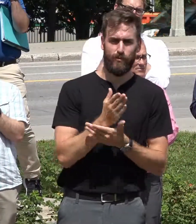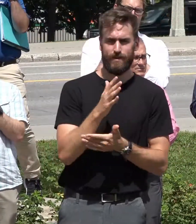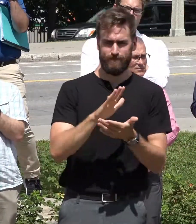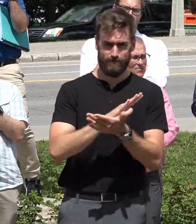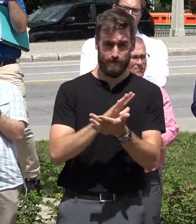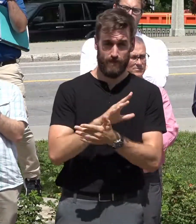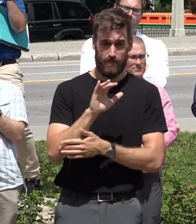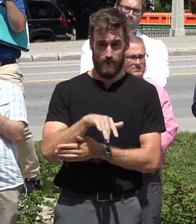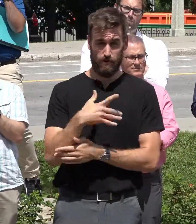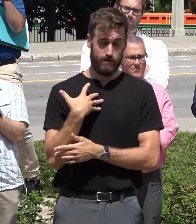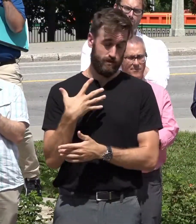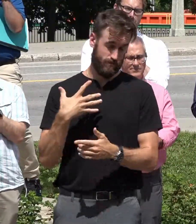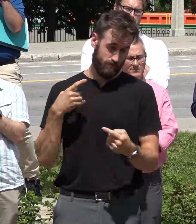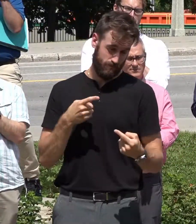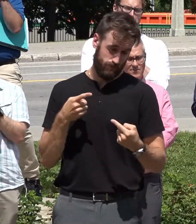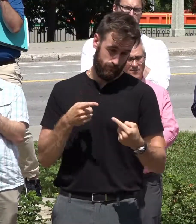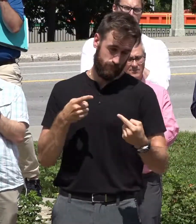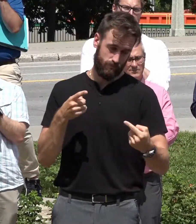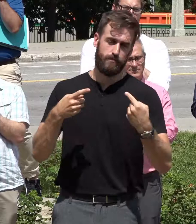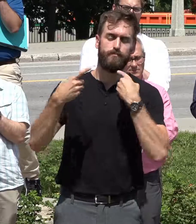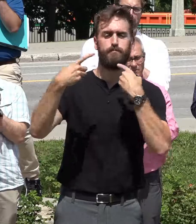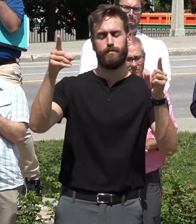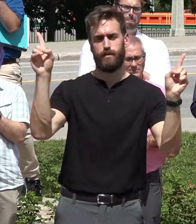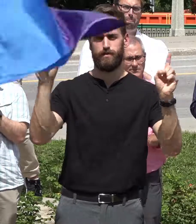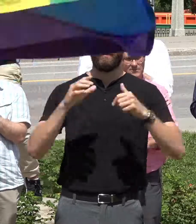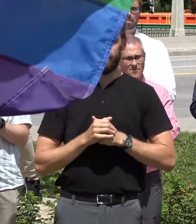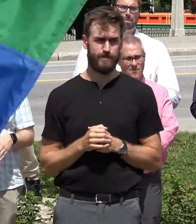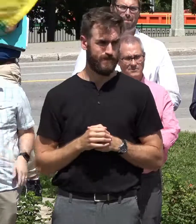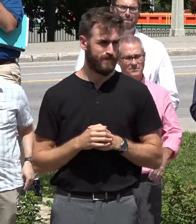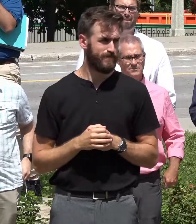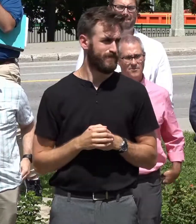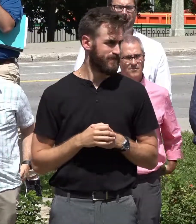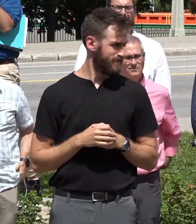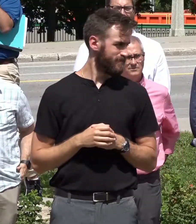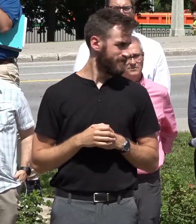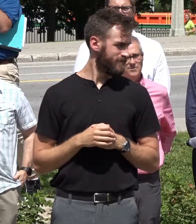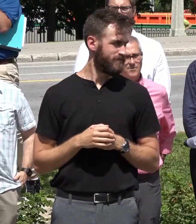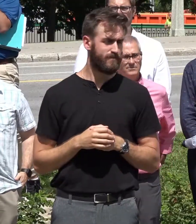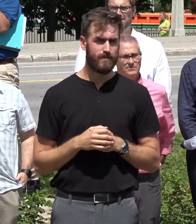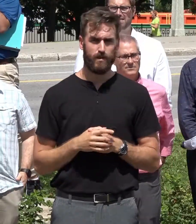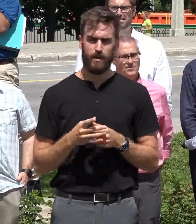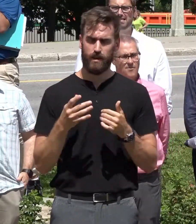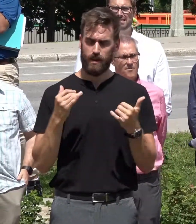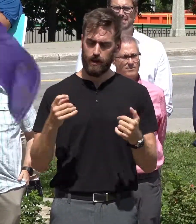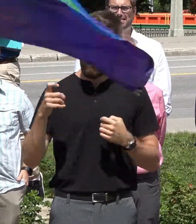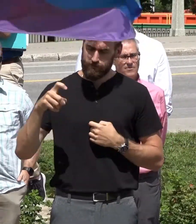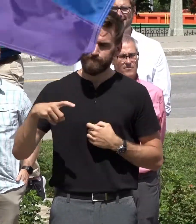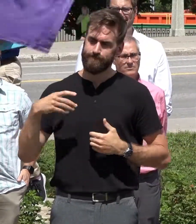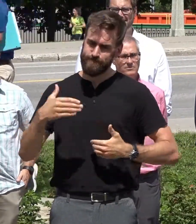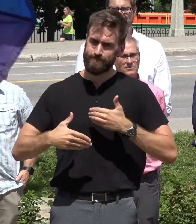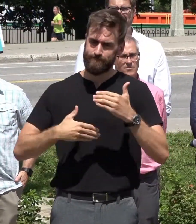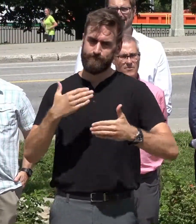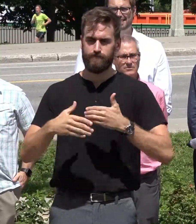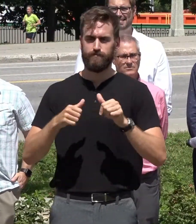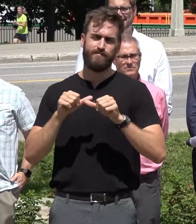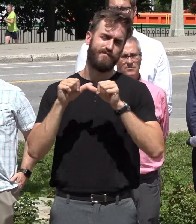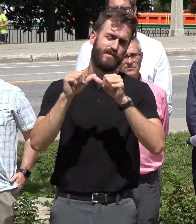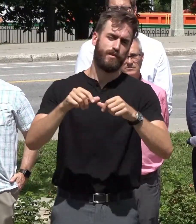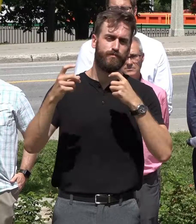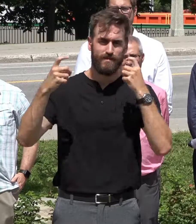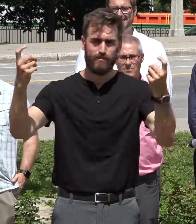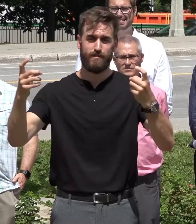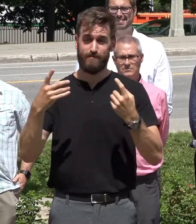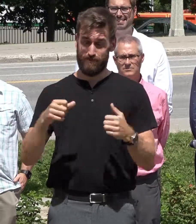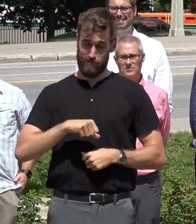That was a long, hard battle won. So, these are all the things that we must keep celebrating. Pride is a celebration